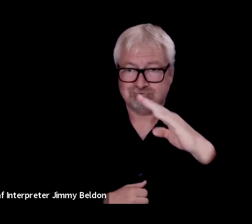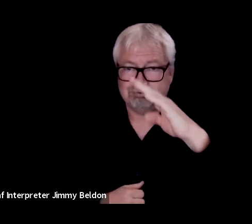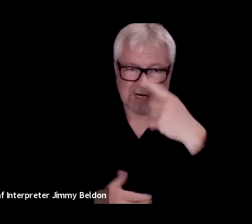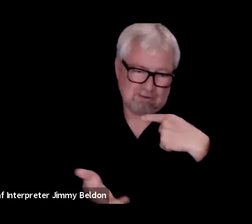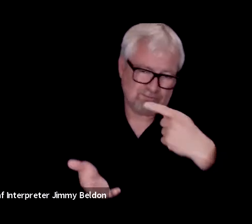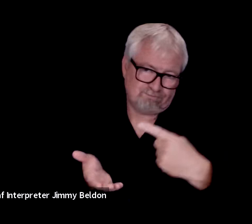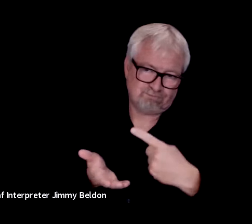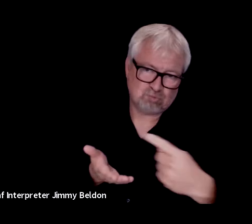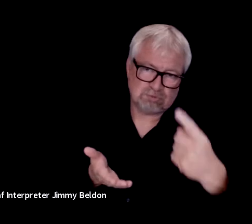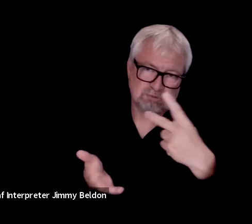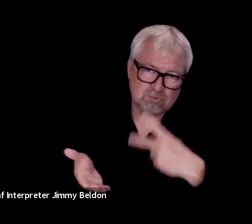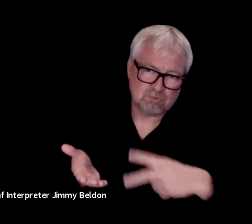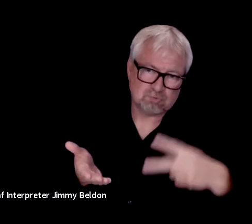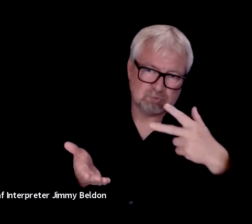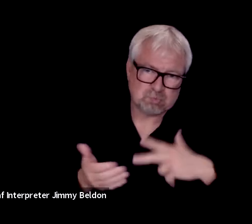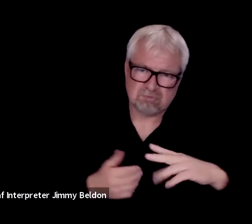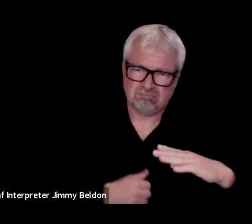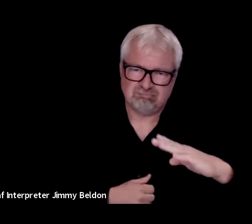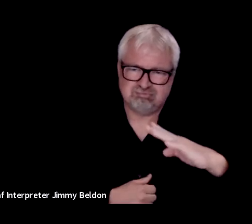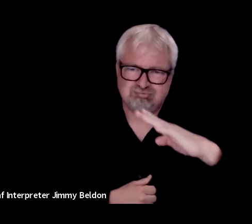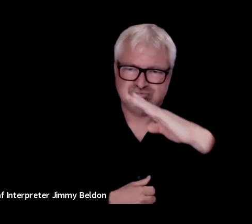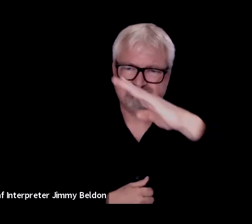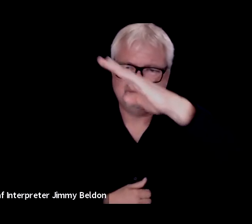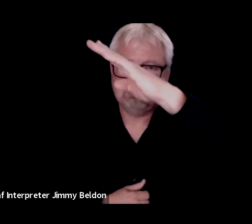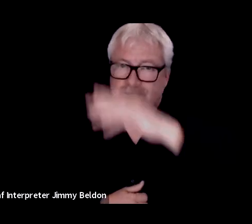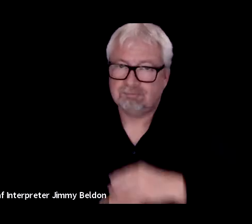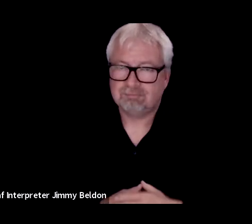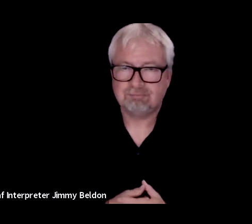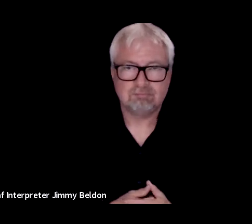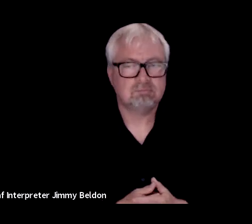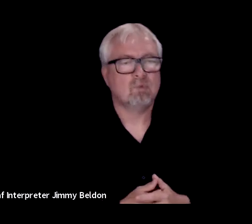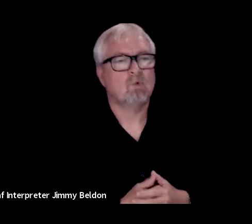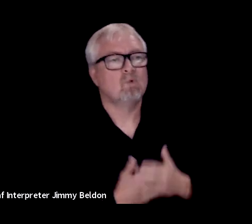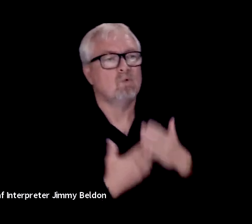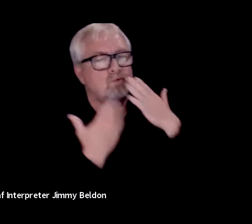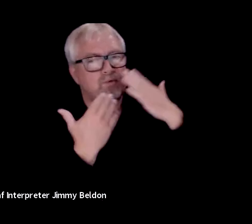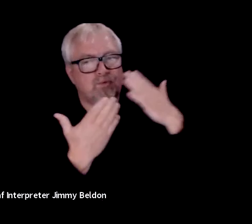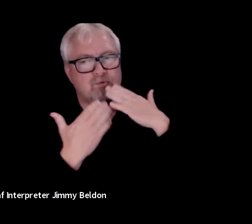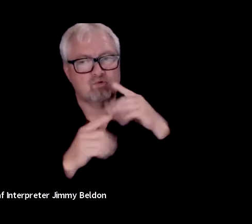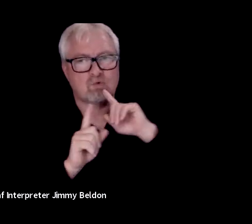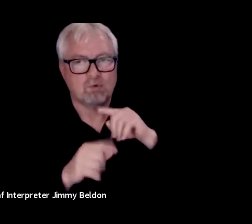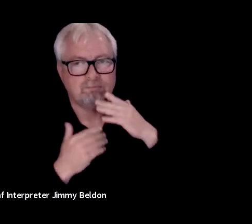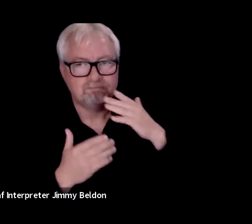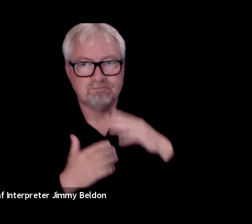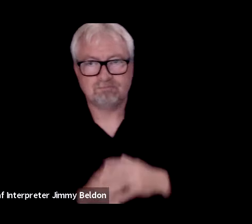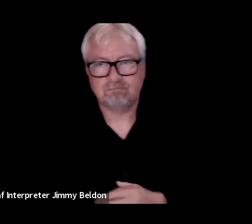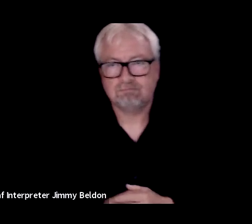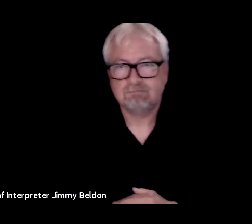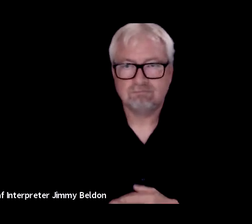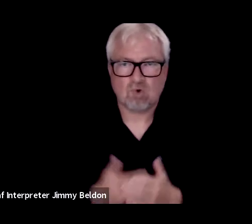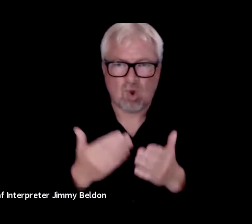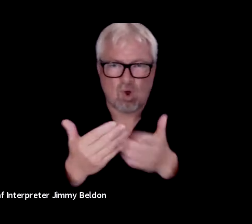weeks. Thanks both. Operator, we have time for one more question.